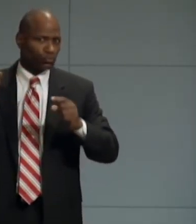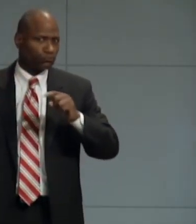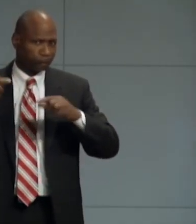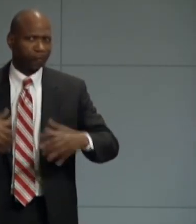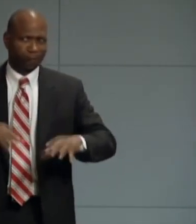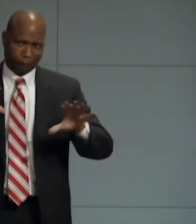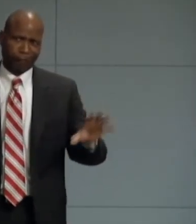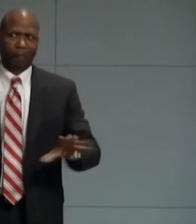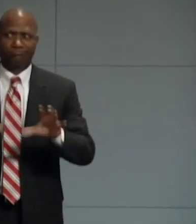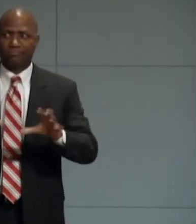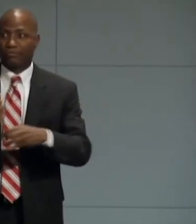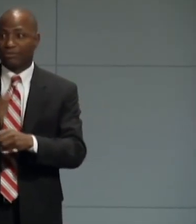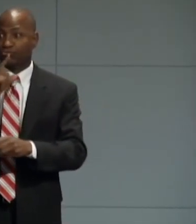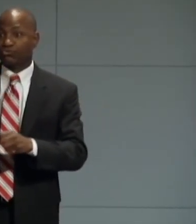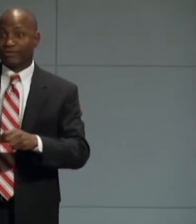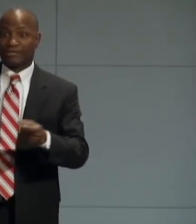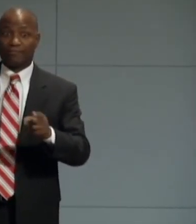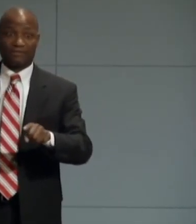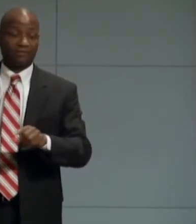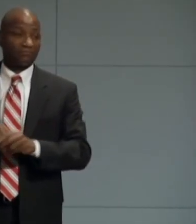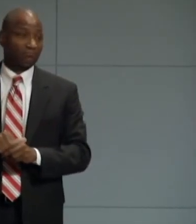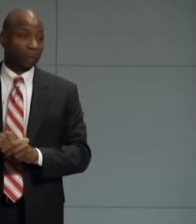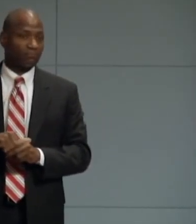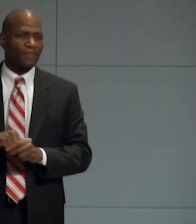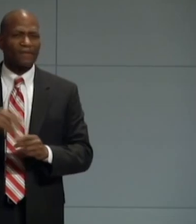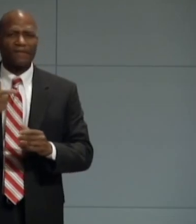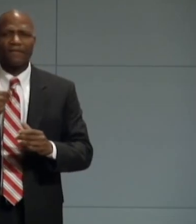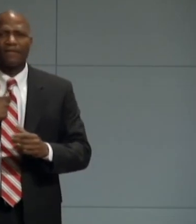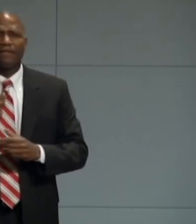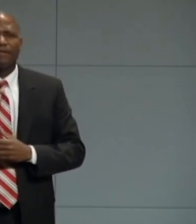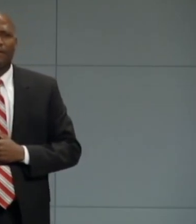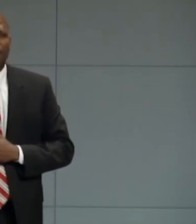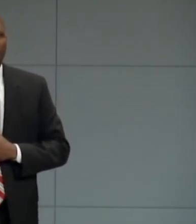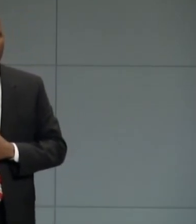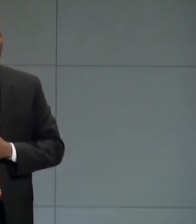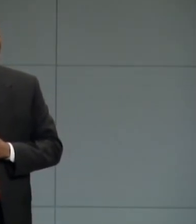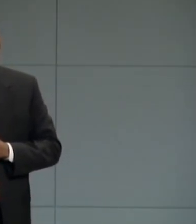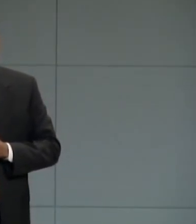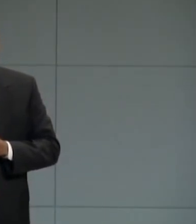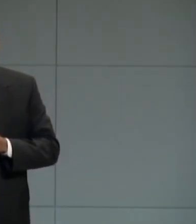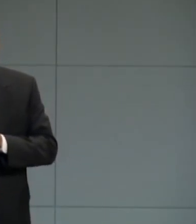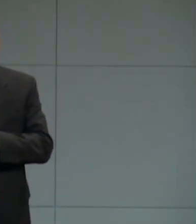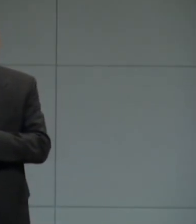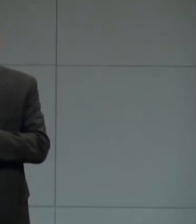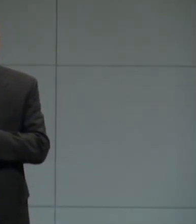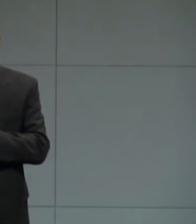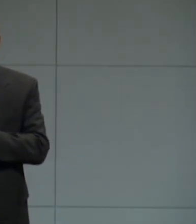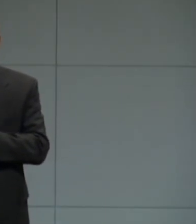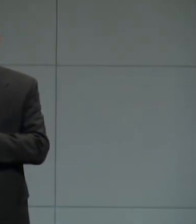these things as we listen to our presentation today and we think about the anniversary of emancipation.